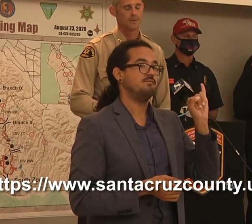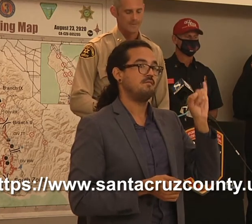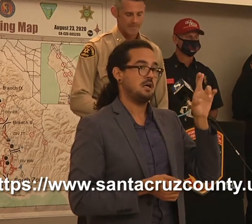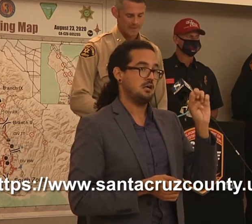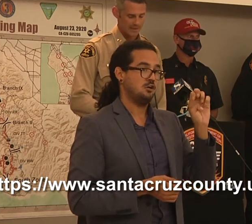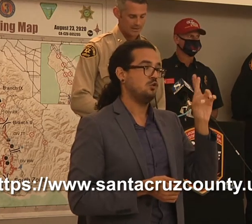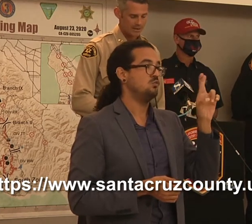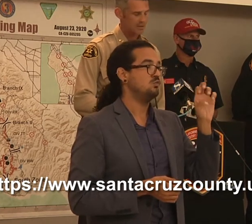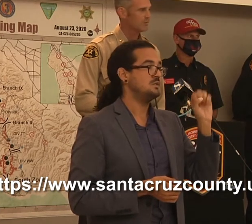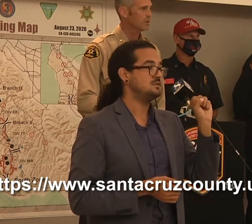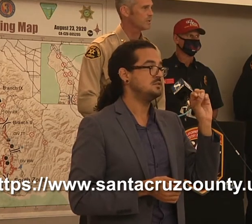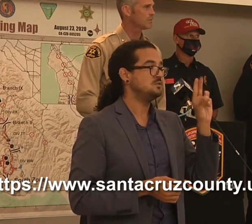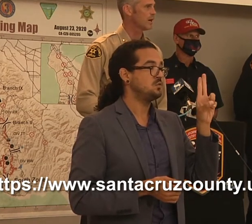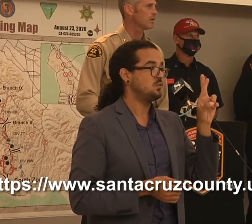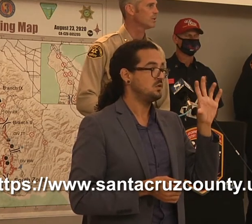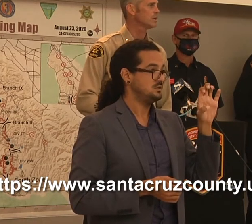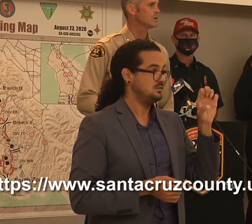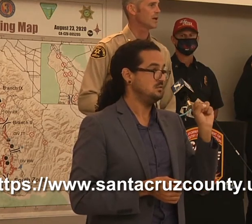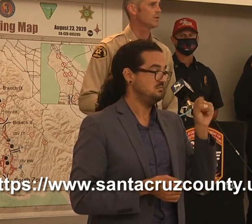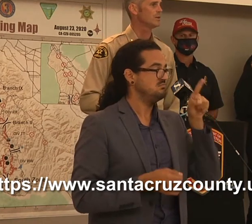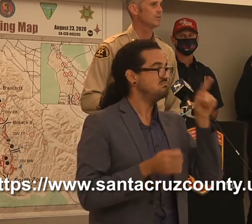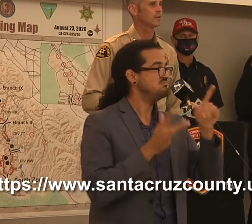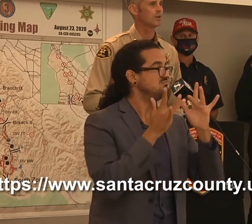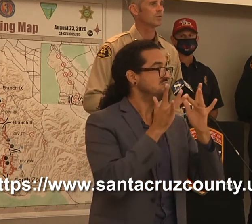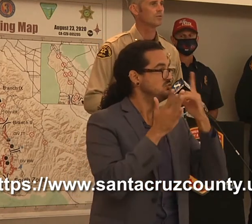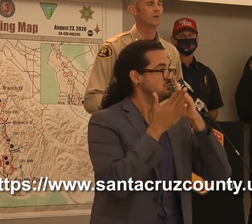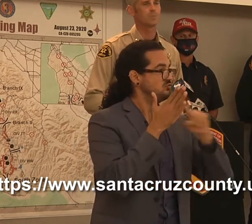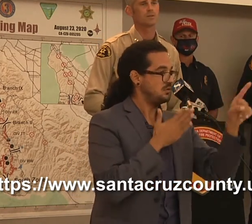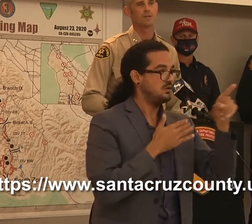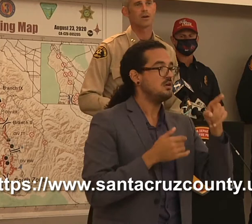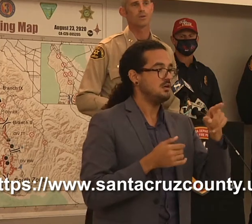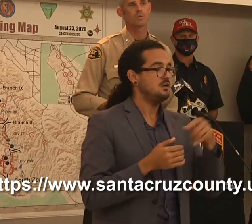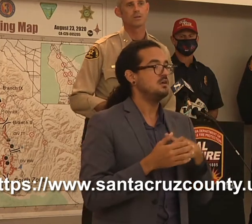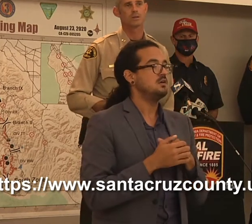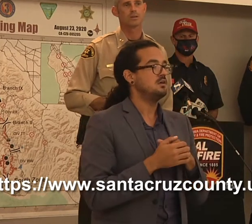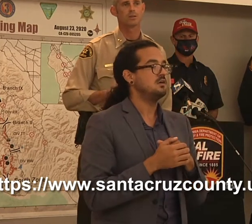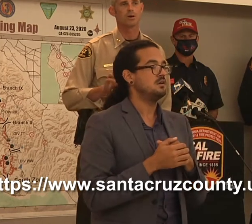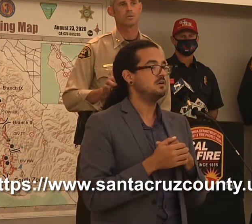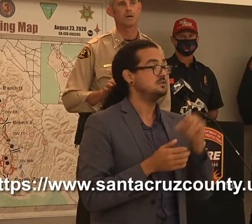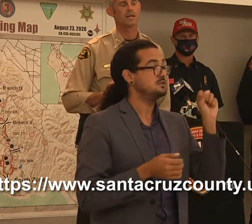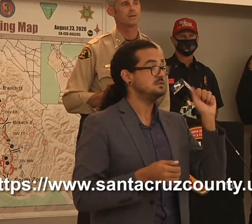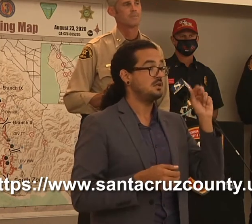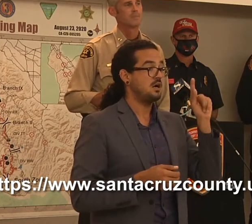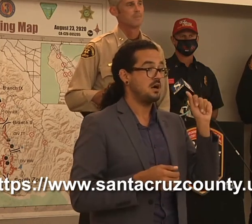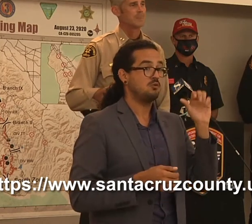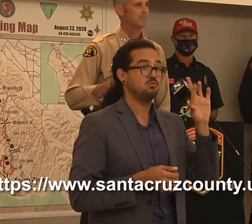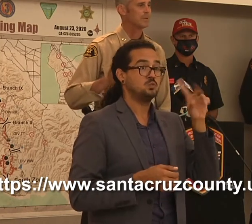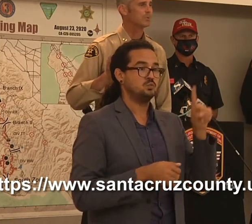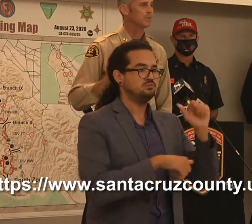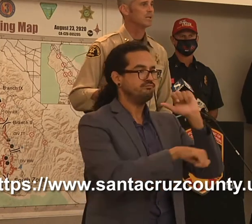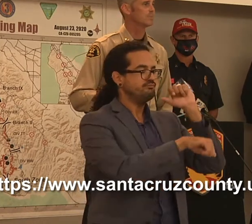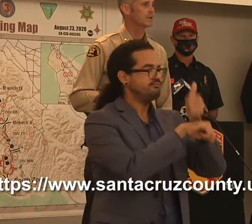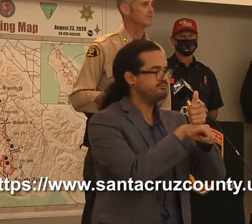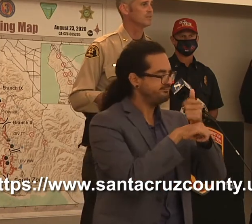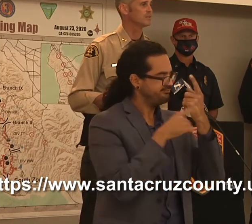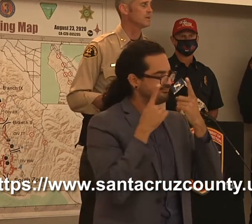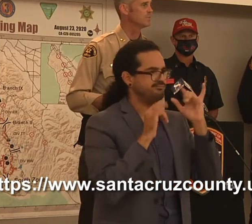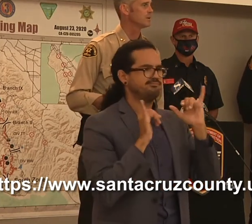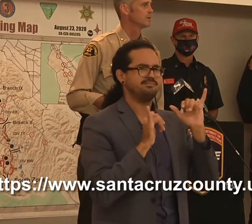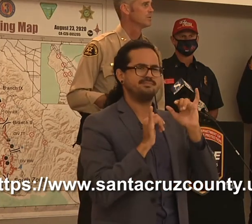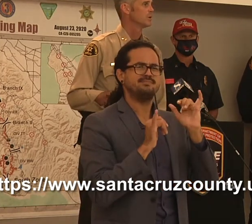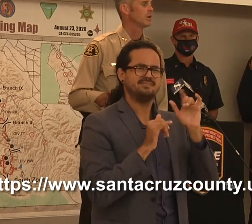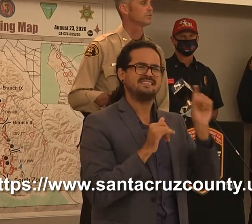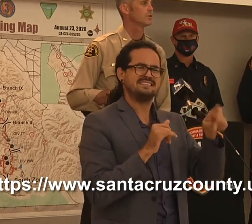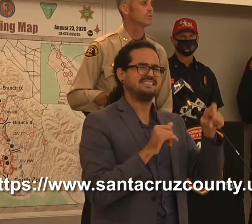santacruzcounty.us/fire-resources. And the county of Santa Cruz developed this not only with the thought in mind that people needed a place to